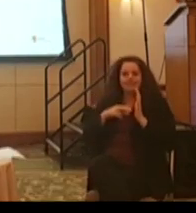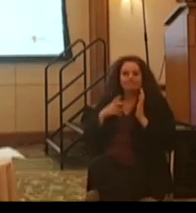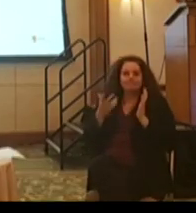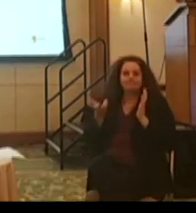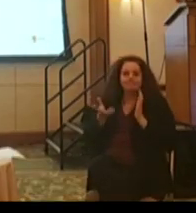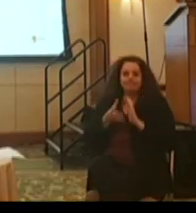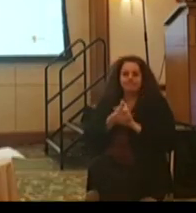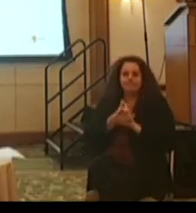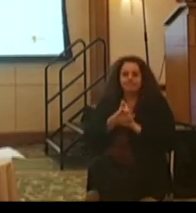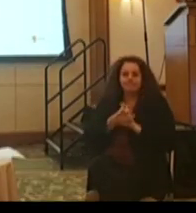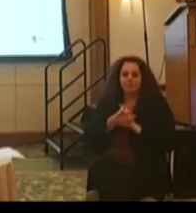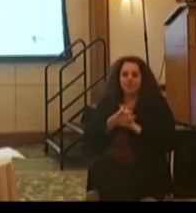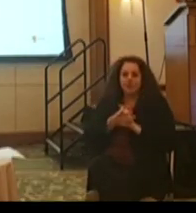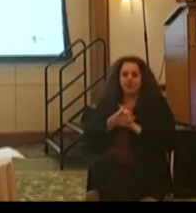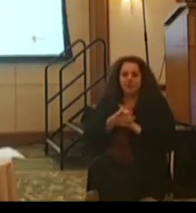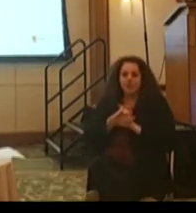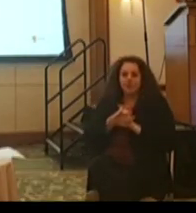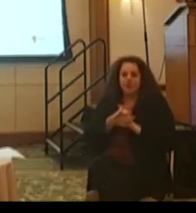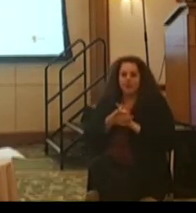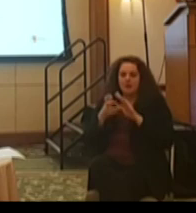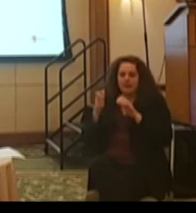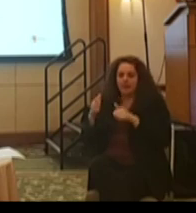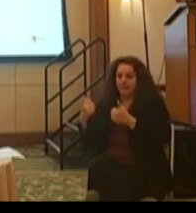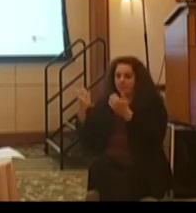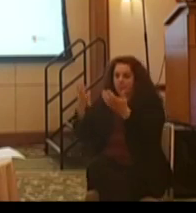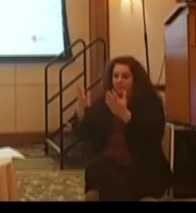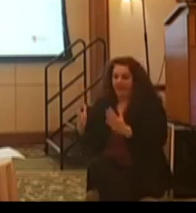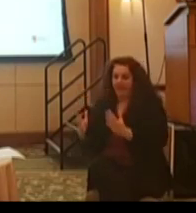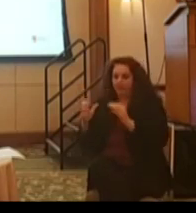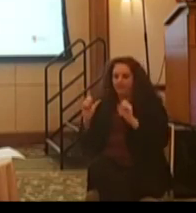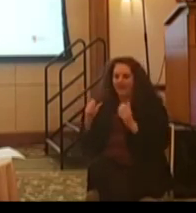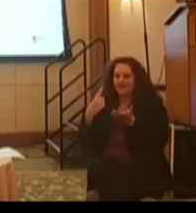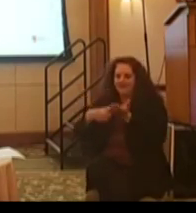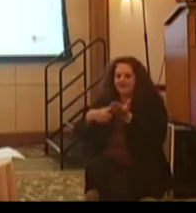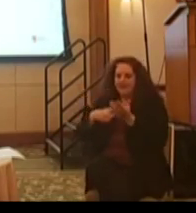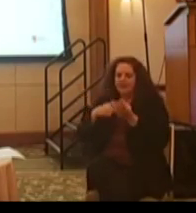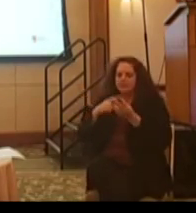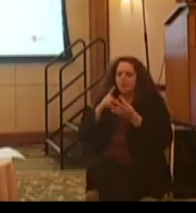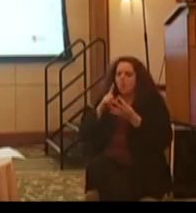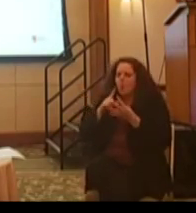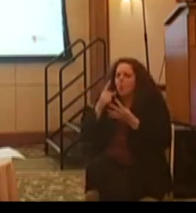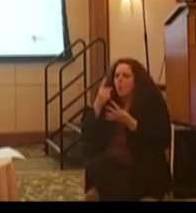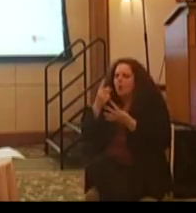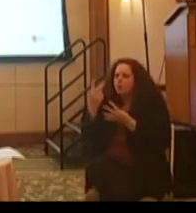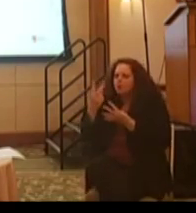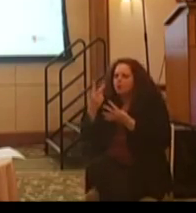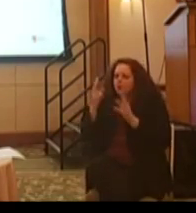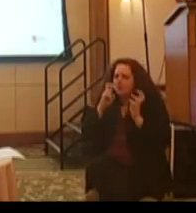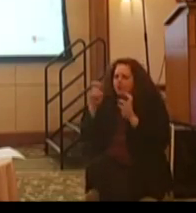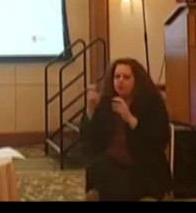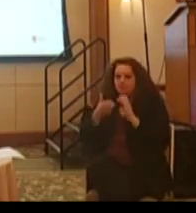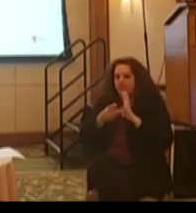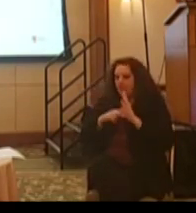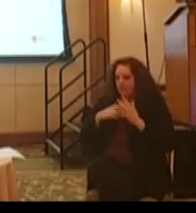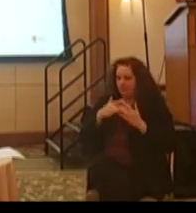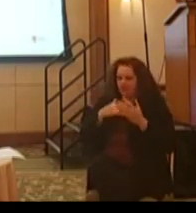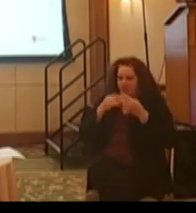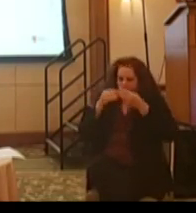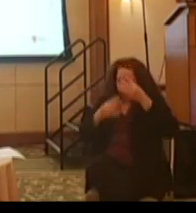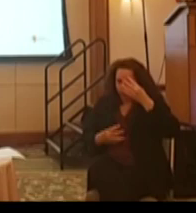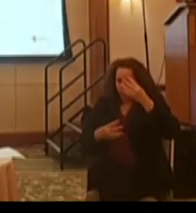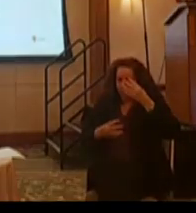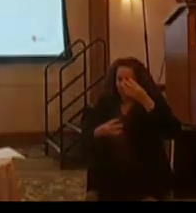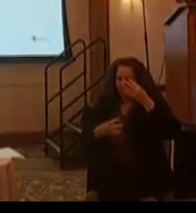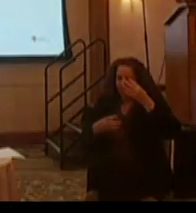the provider will only be able to address one or two of your issues today. No matter how many you have to narrow